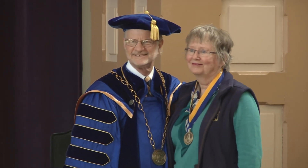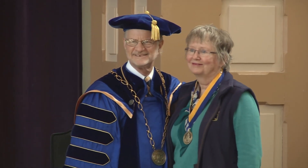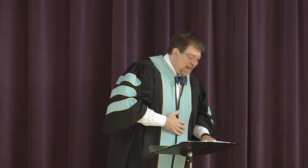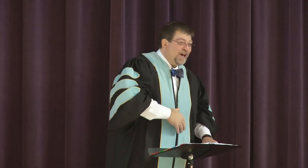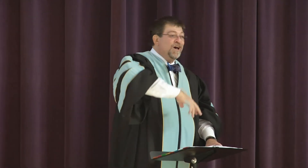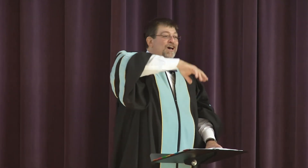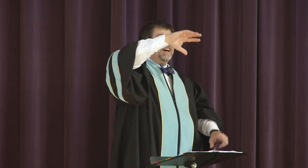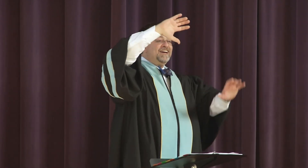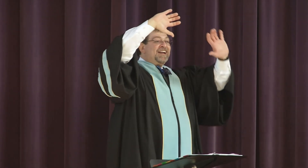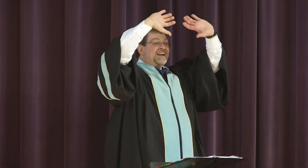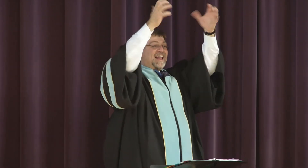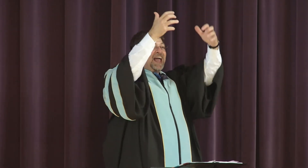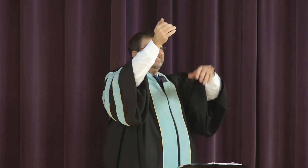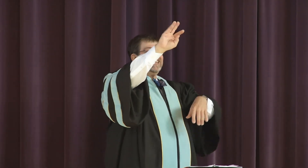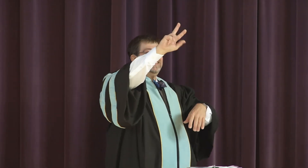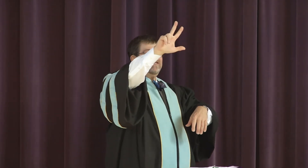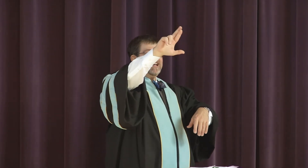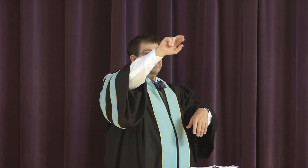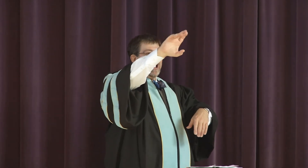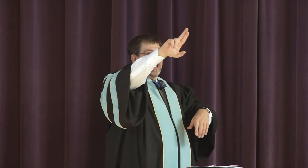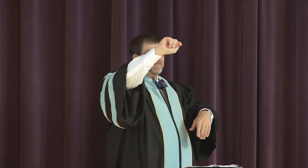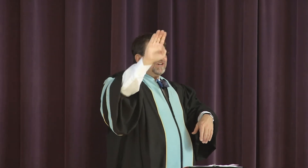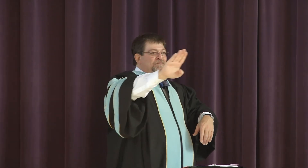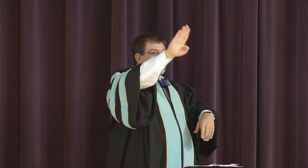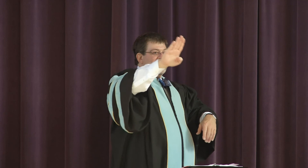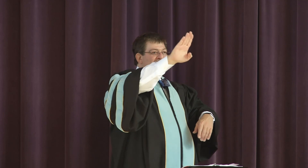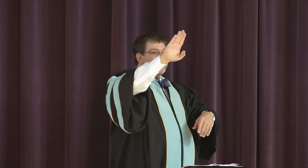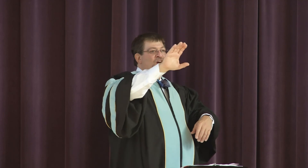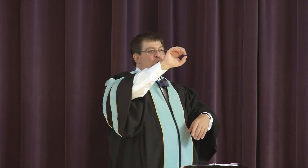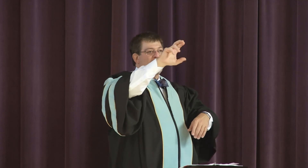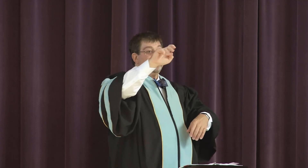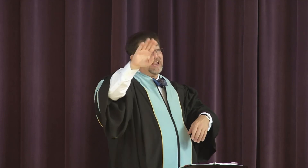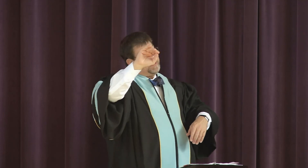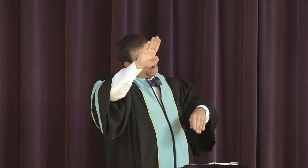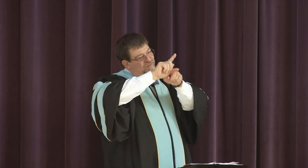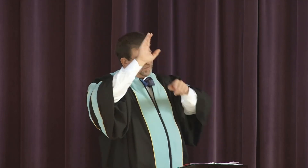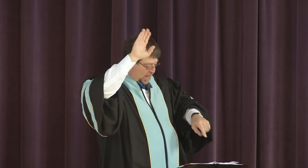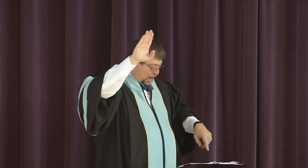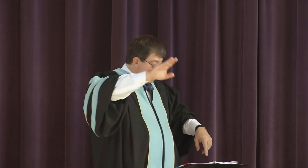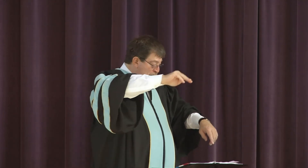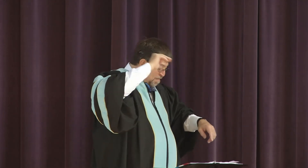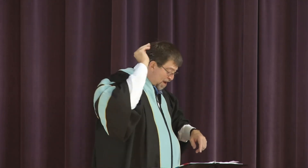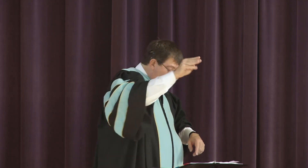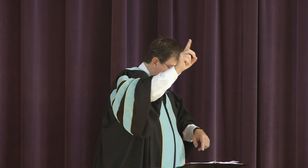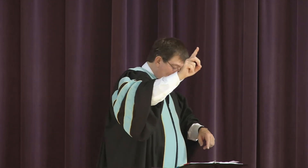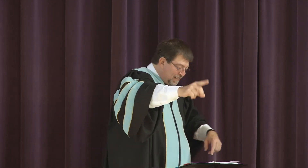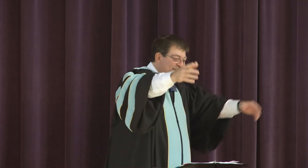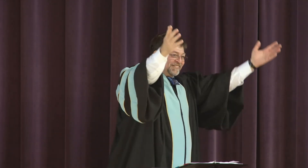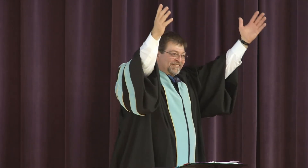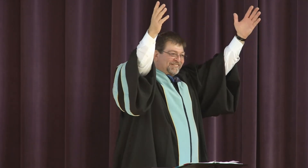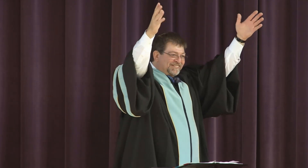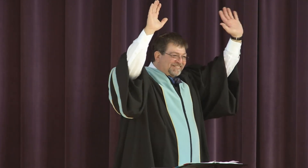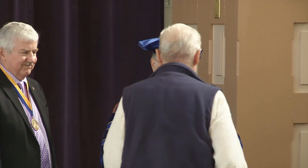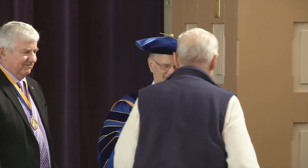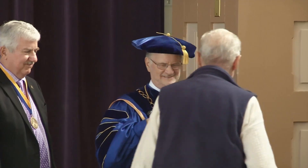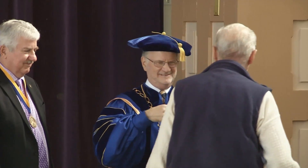In his honor, I'm wearing this today. Class of 1963, Robert B. Corbett, otherwise known as Bob.